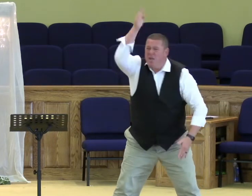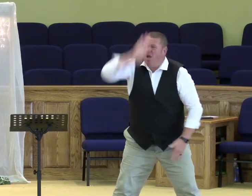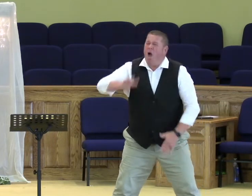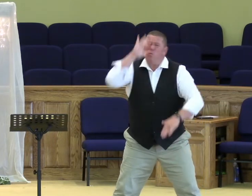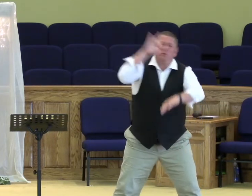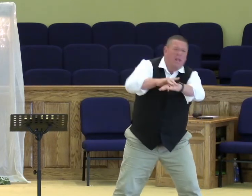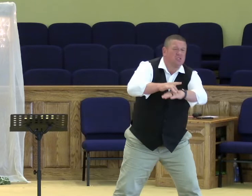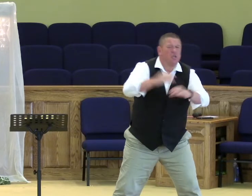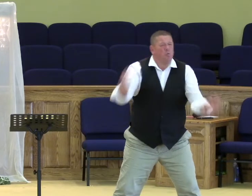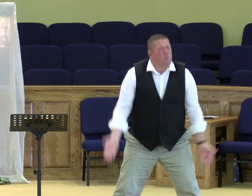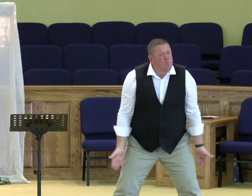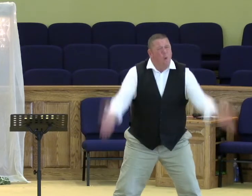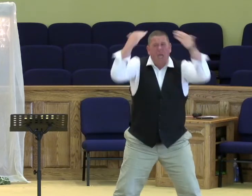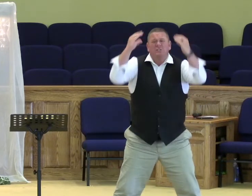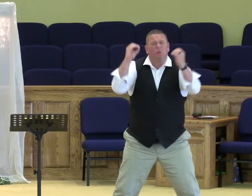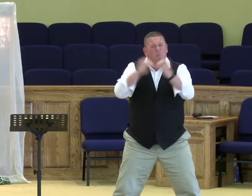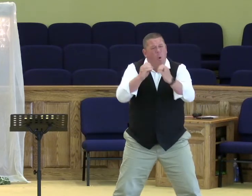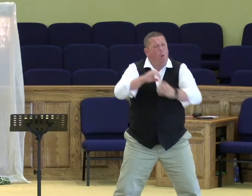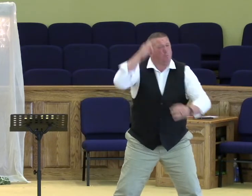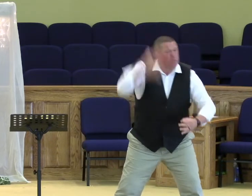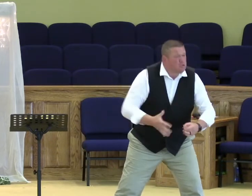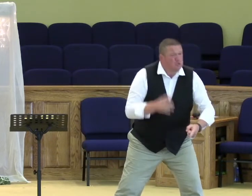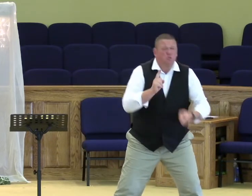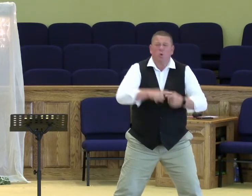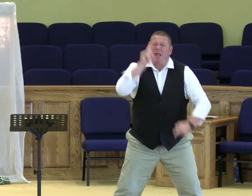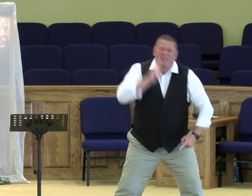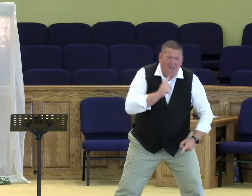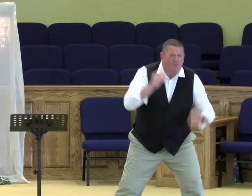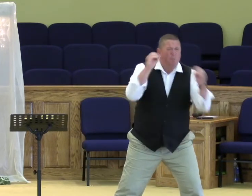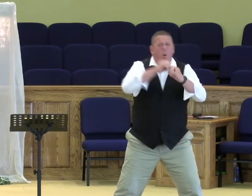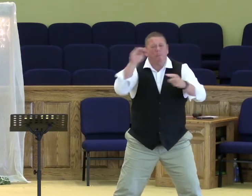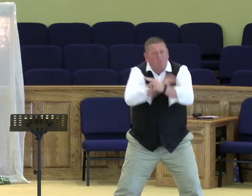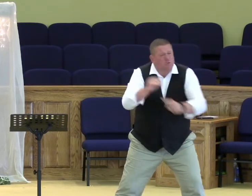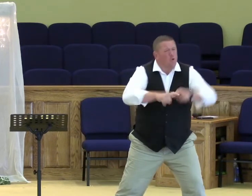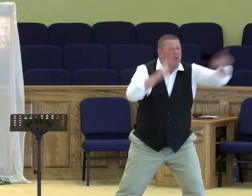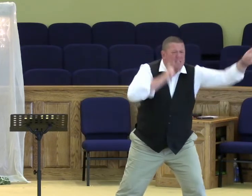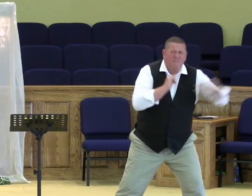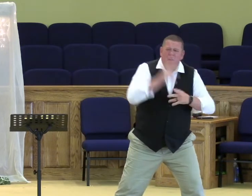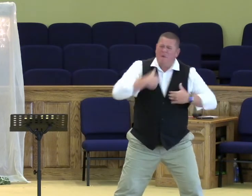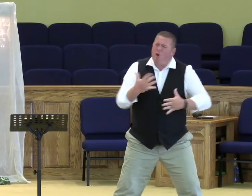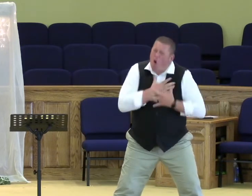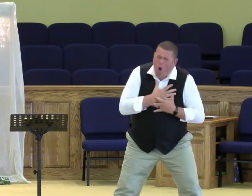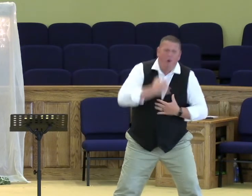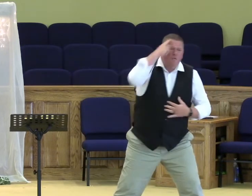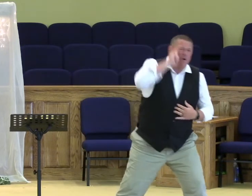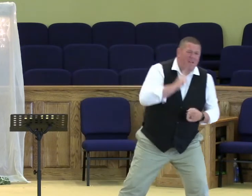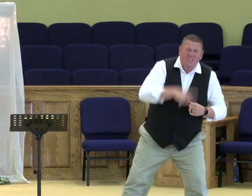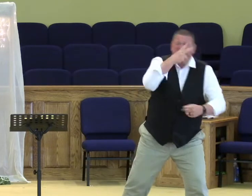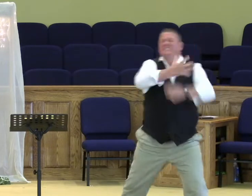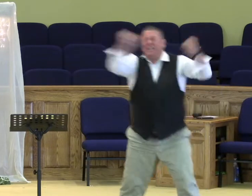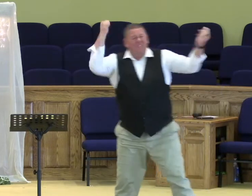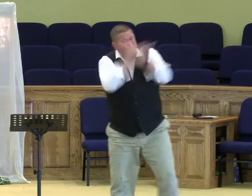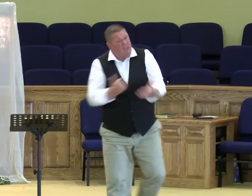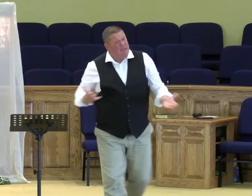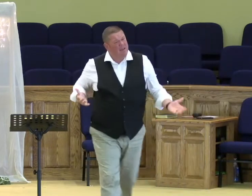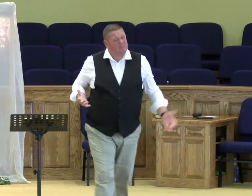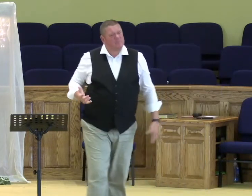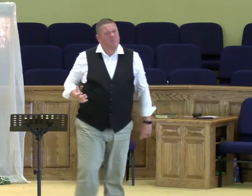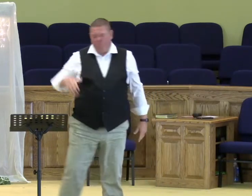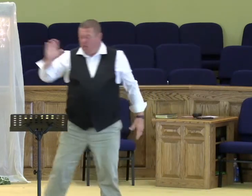that God will touch and raise up more preachers to the deaf, more ministries to the deaf, that people have more hearts for the deaf, and we'll see